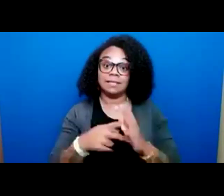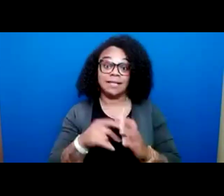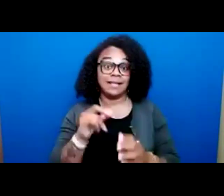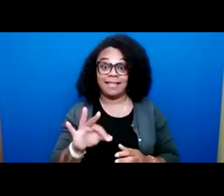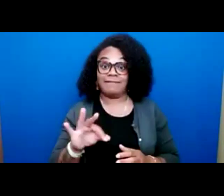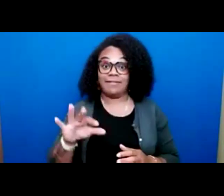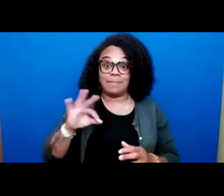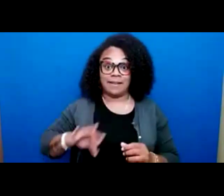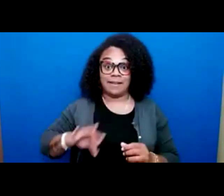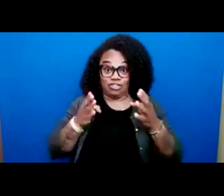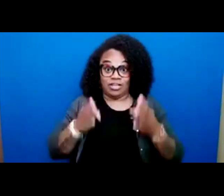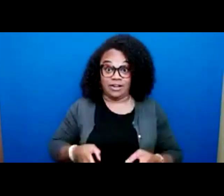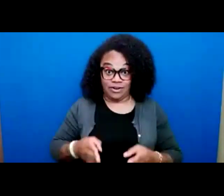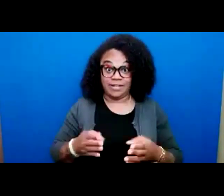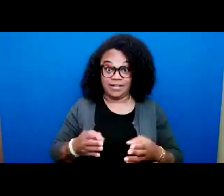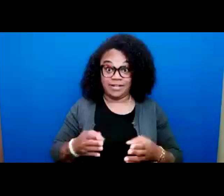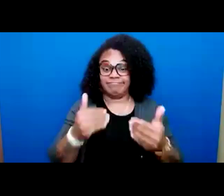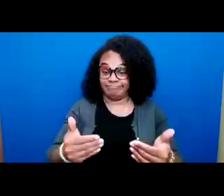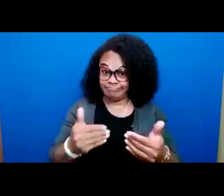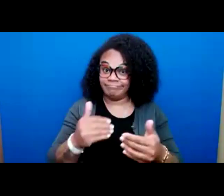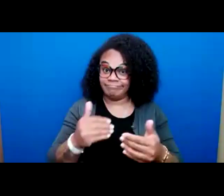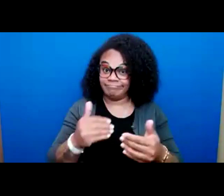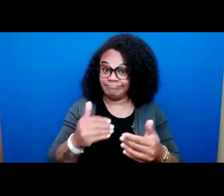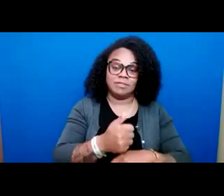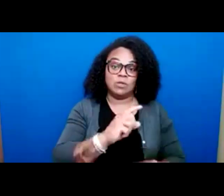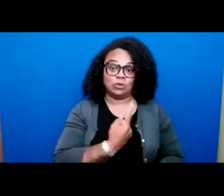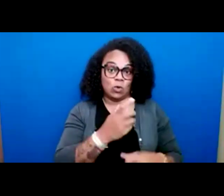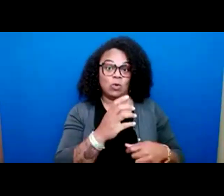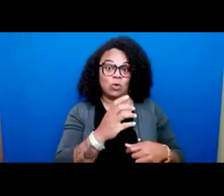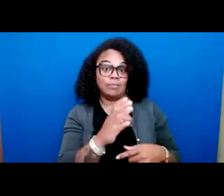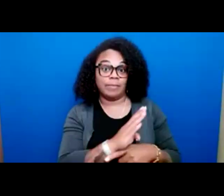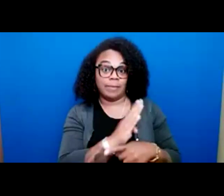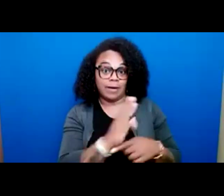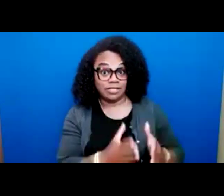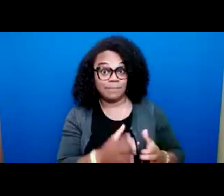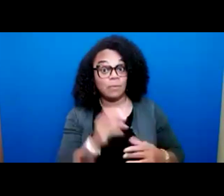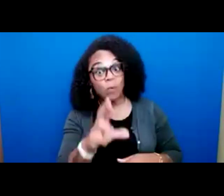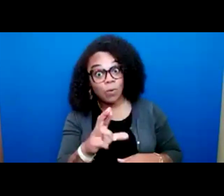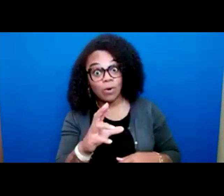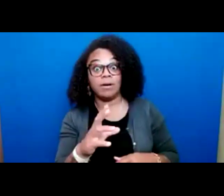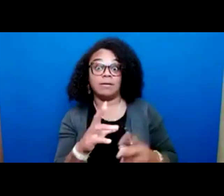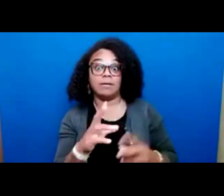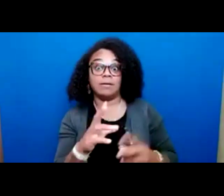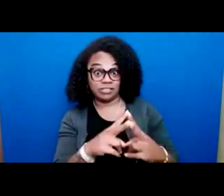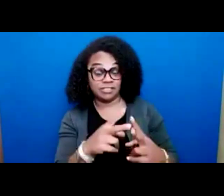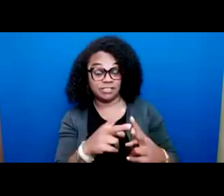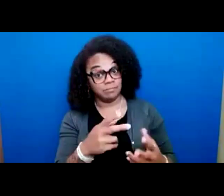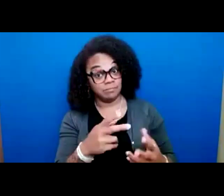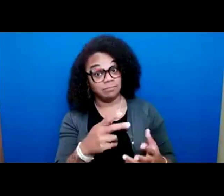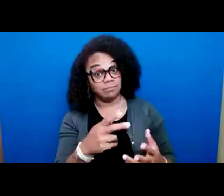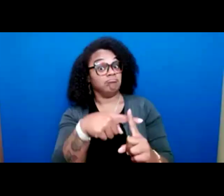goes with a sole proprietorship or partnership, the good news is that they could have their business